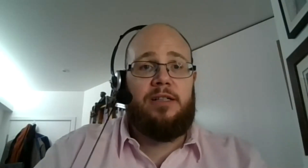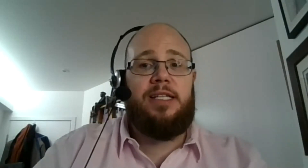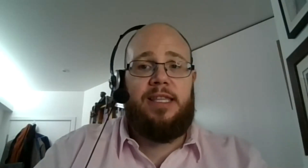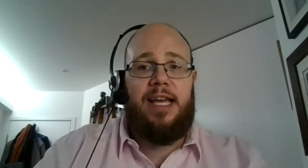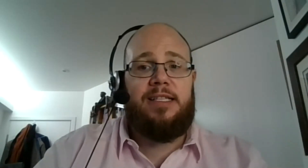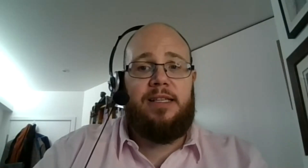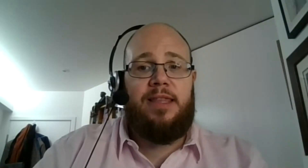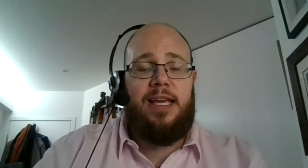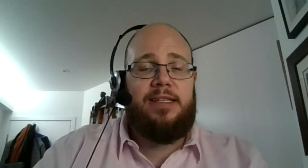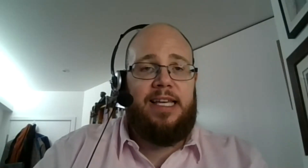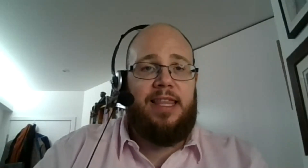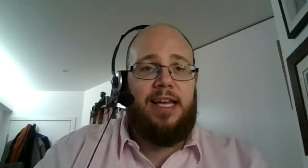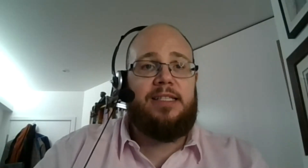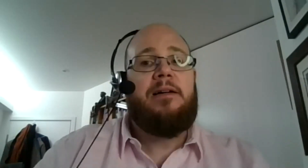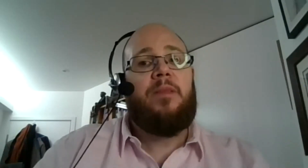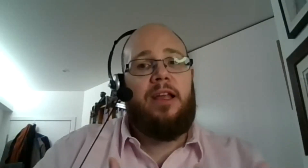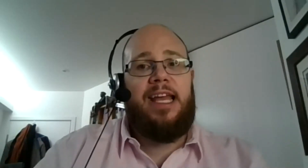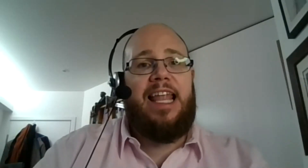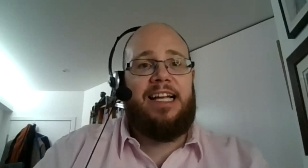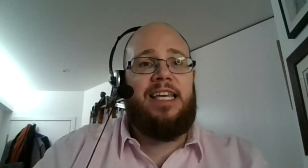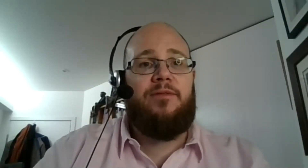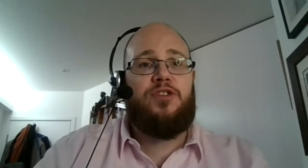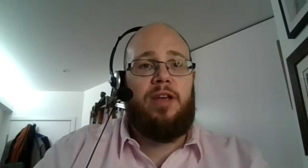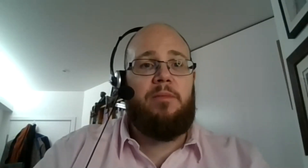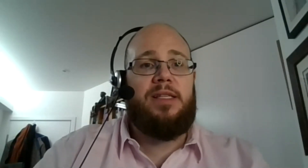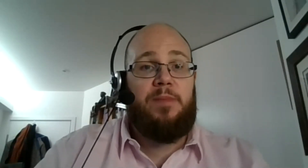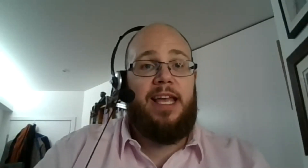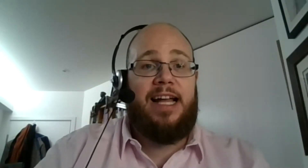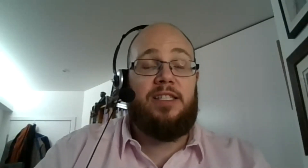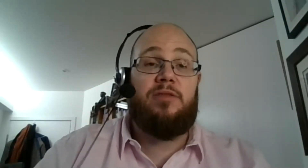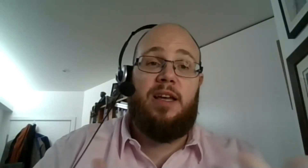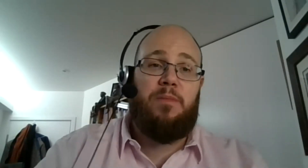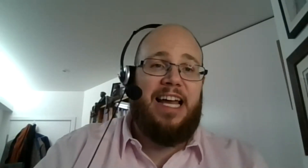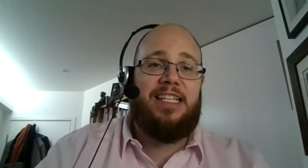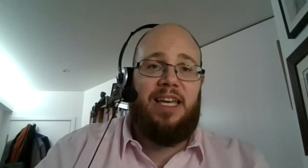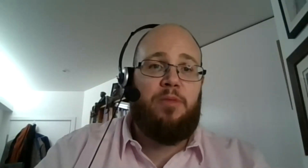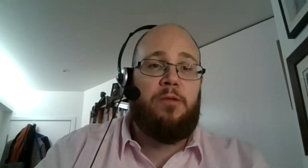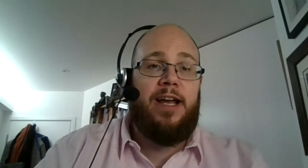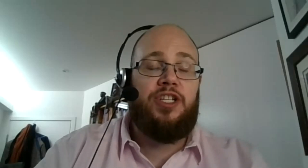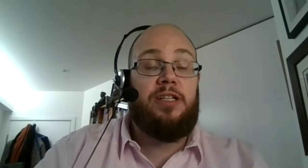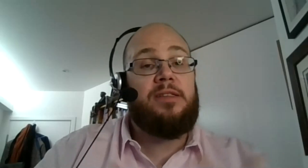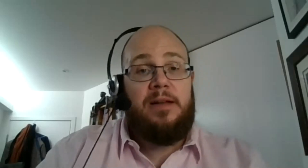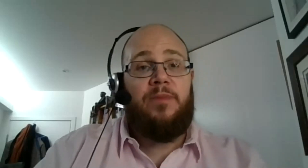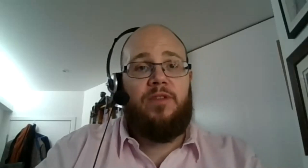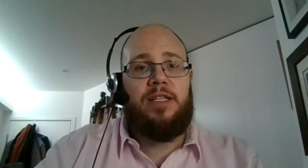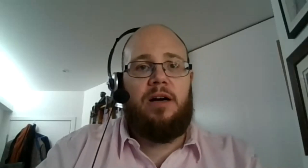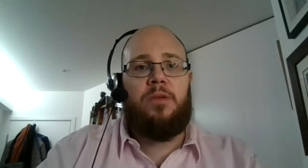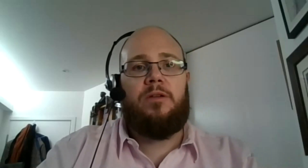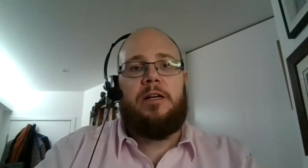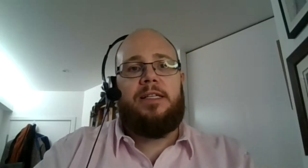starting to see things like elective treatments being cancelled. So planned hip operations, for example. So